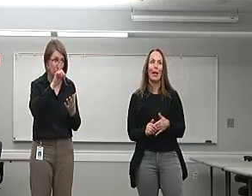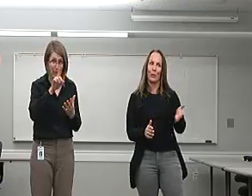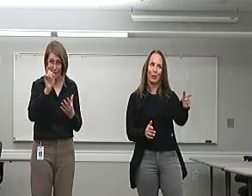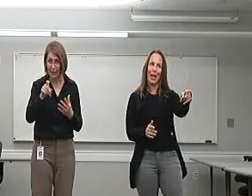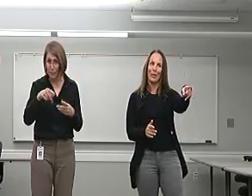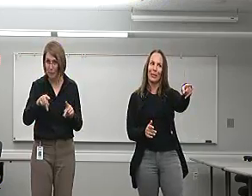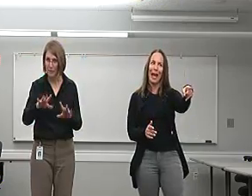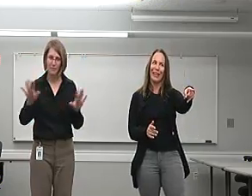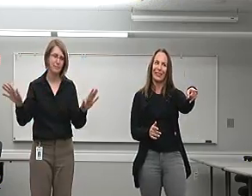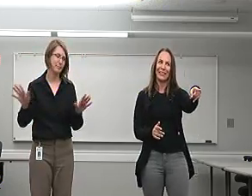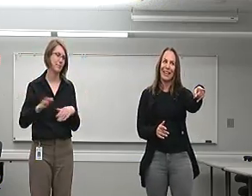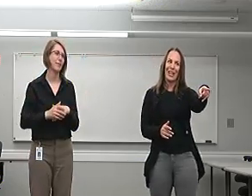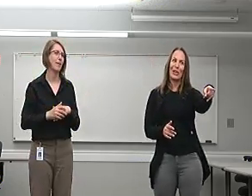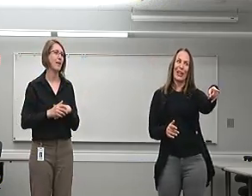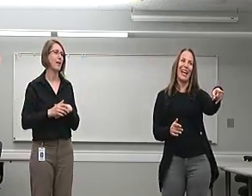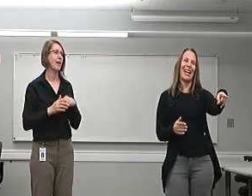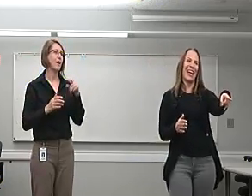liar?